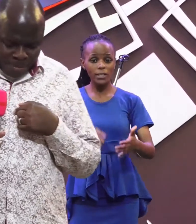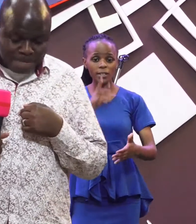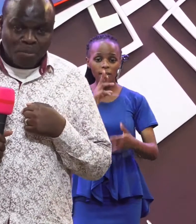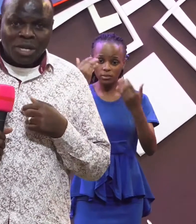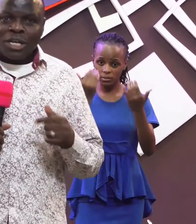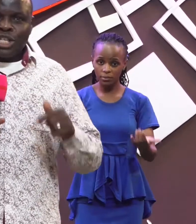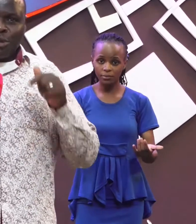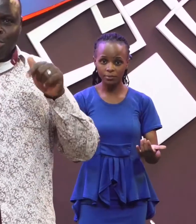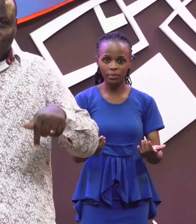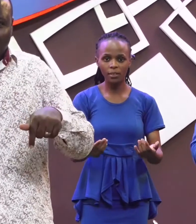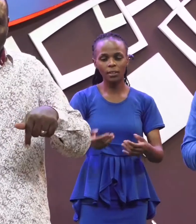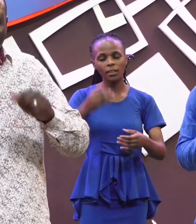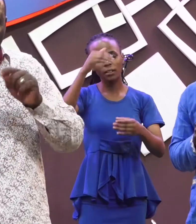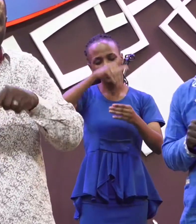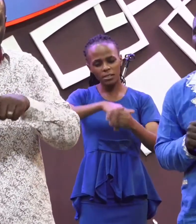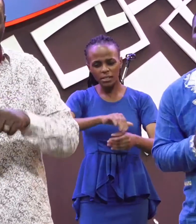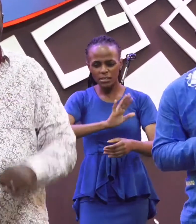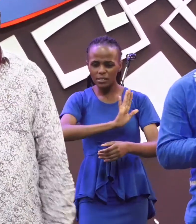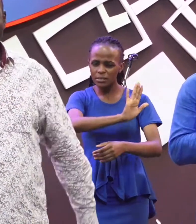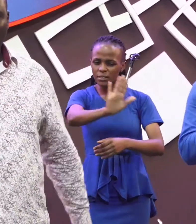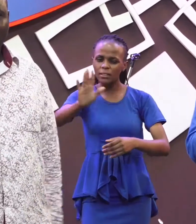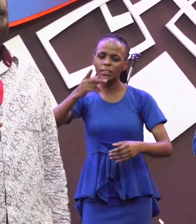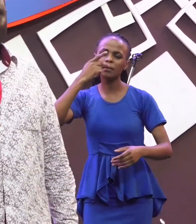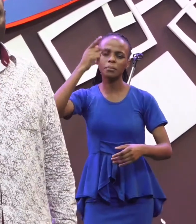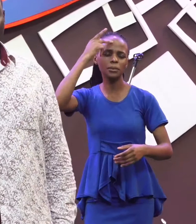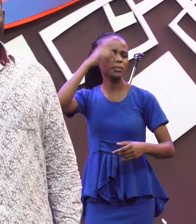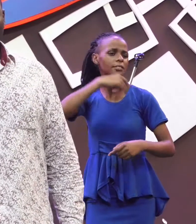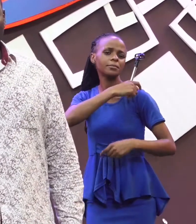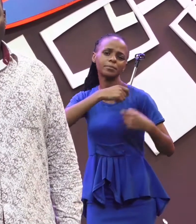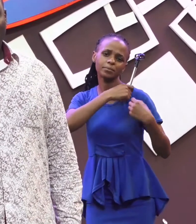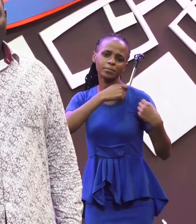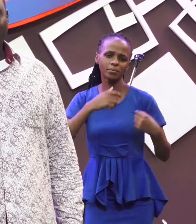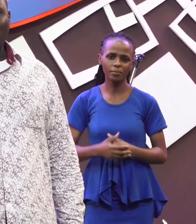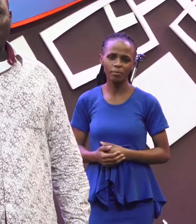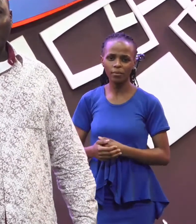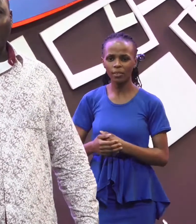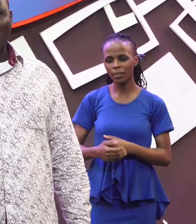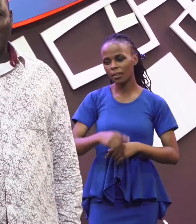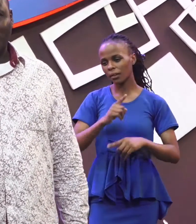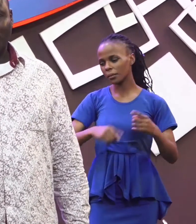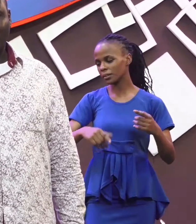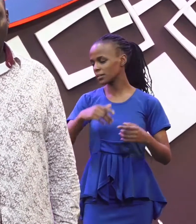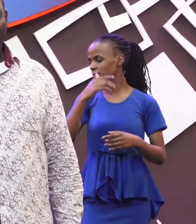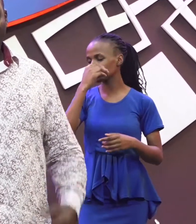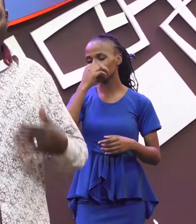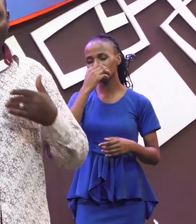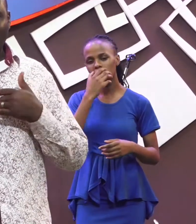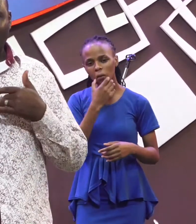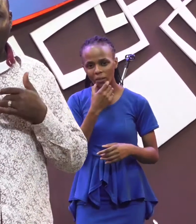what they are today is in the inheritance of their parents. But it's